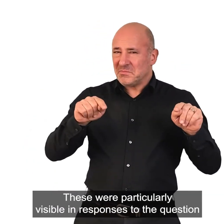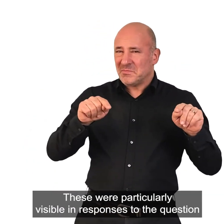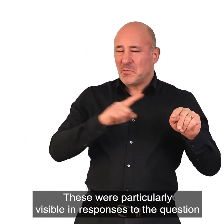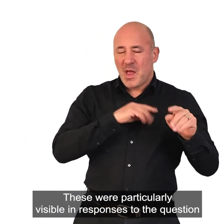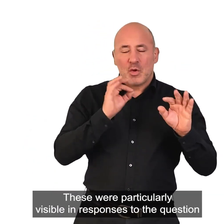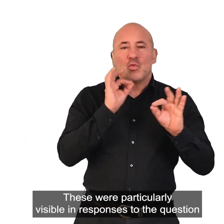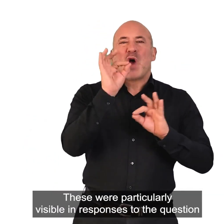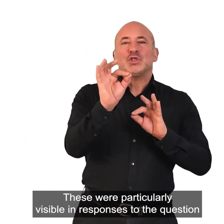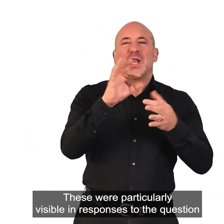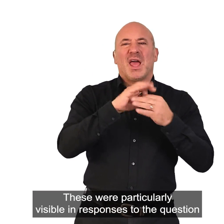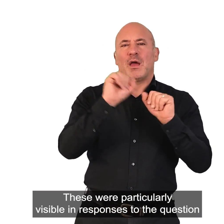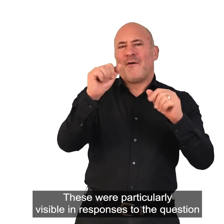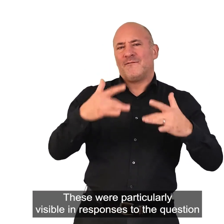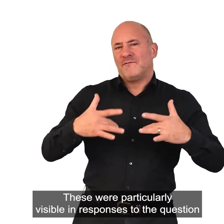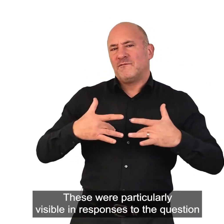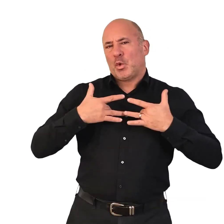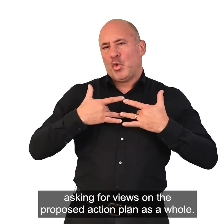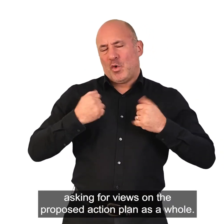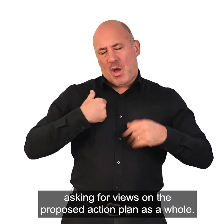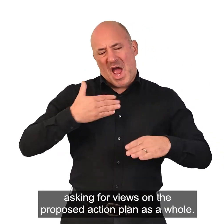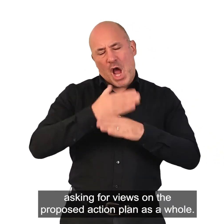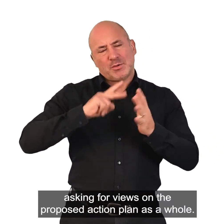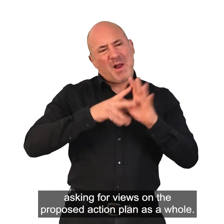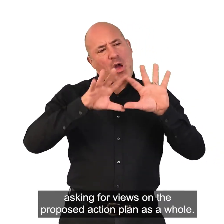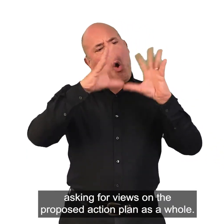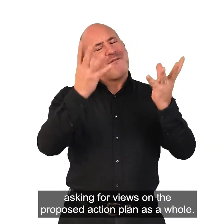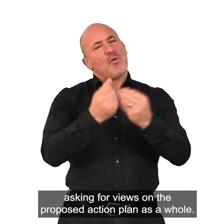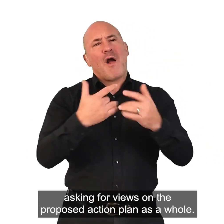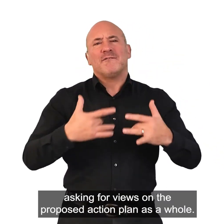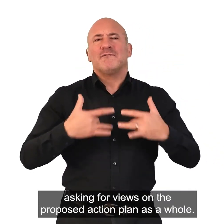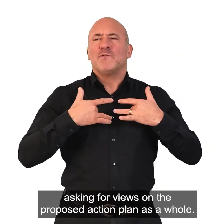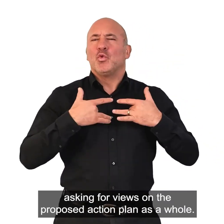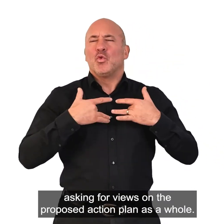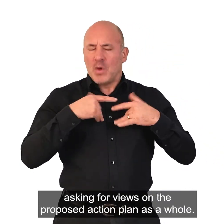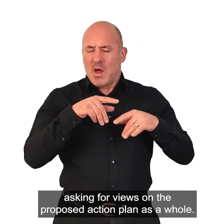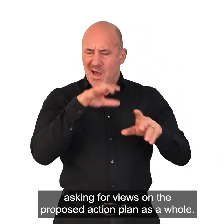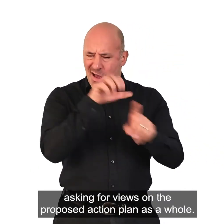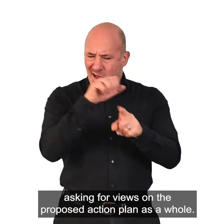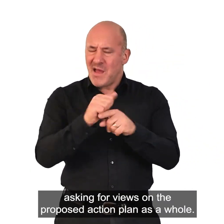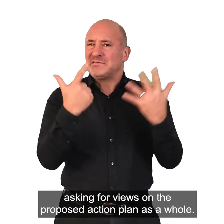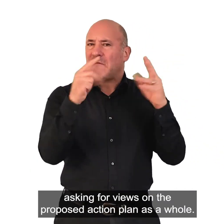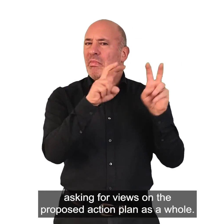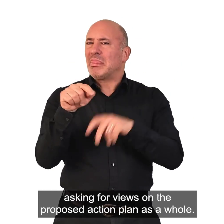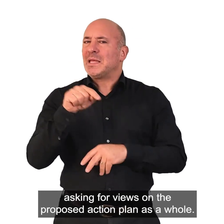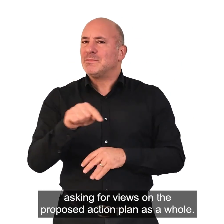These were particularly visible in responses to the question asking for views on the proposed action plan as a whole.